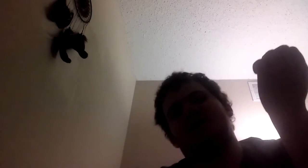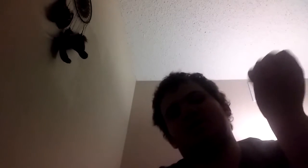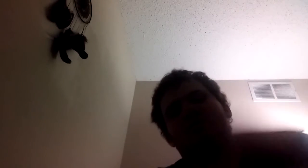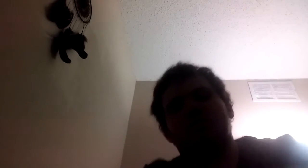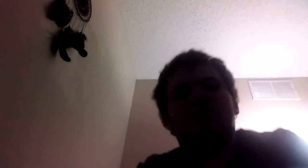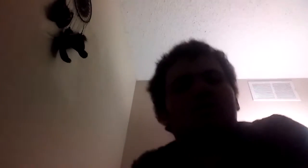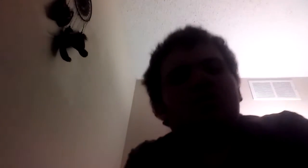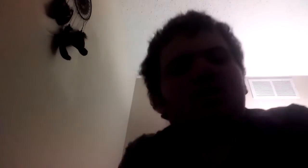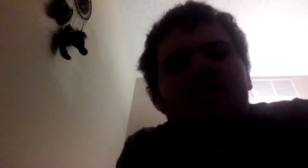cannon.